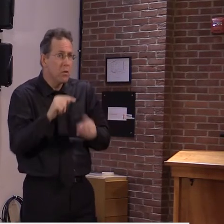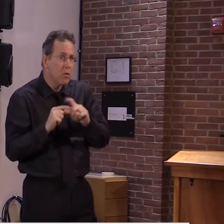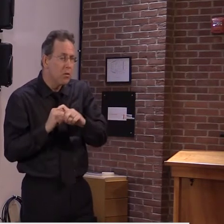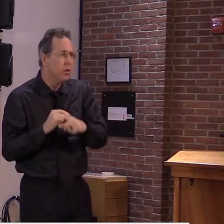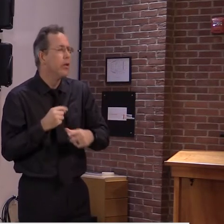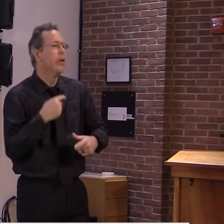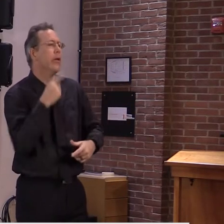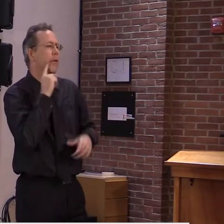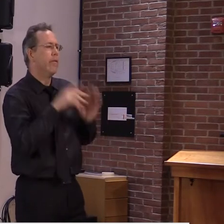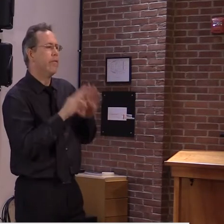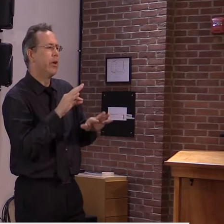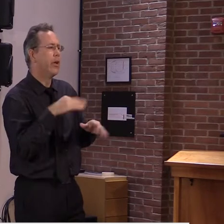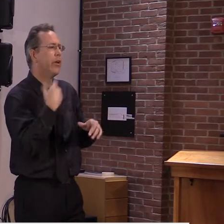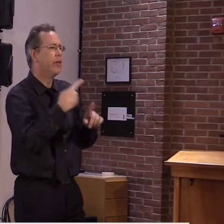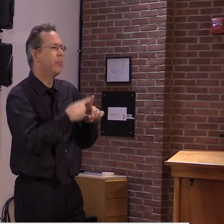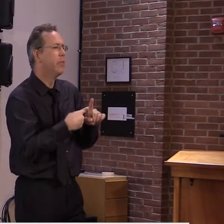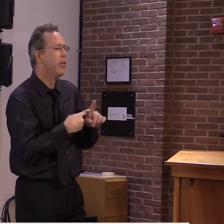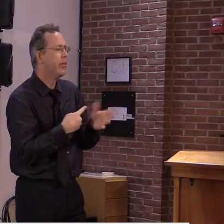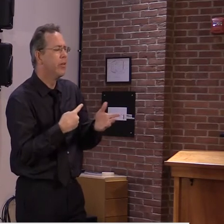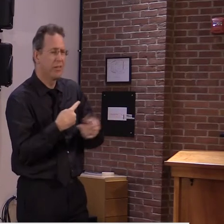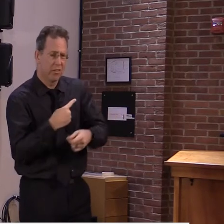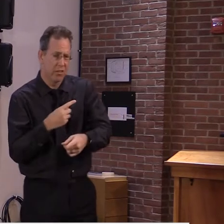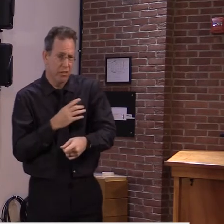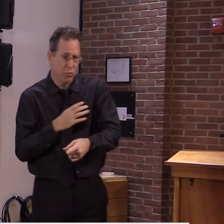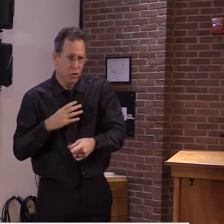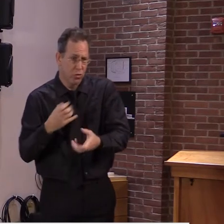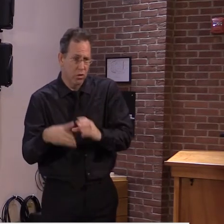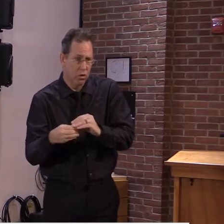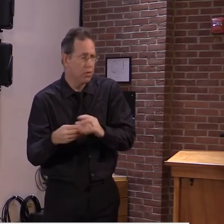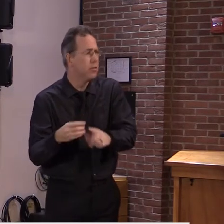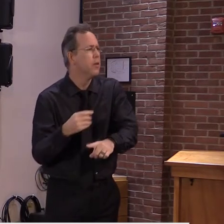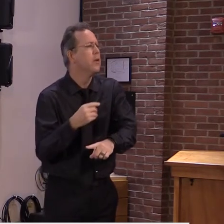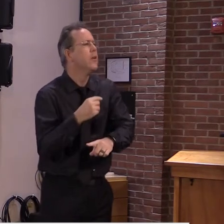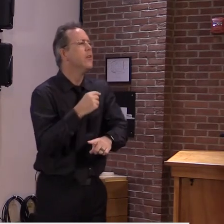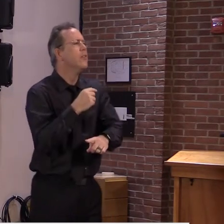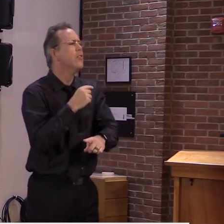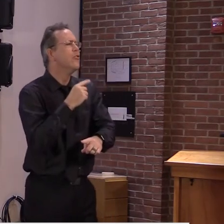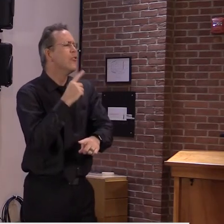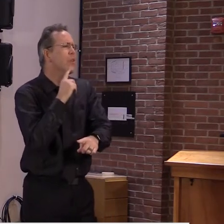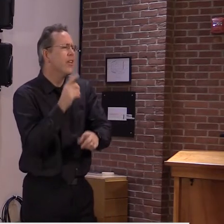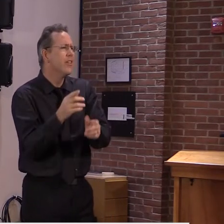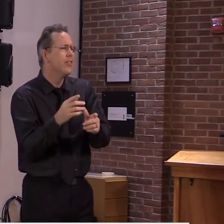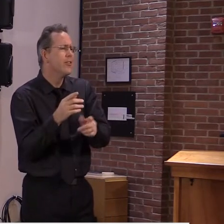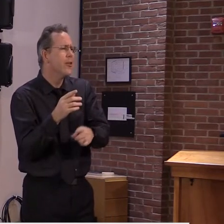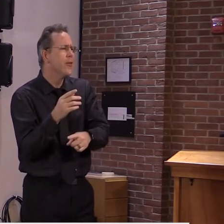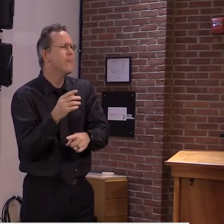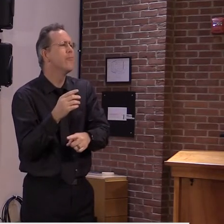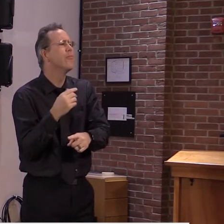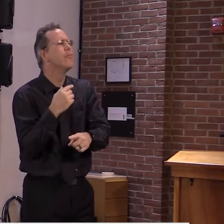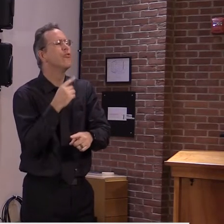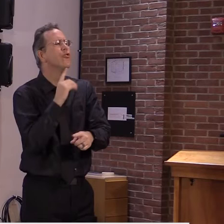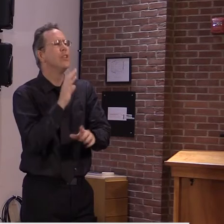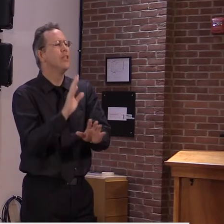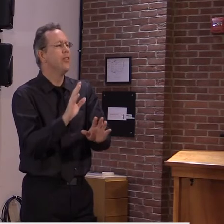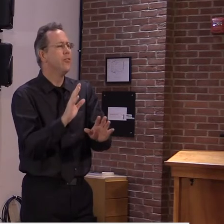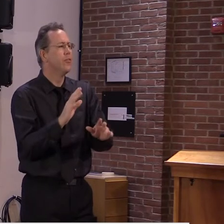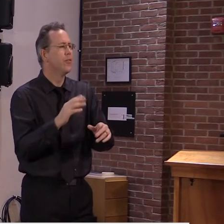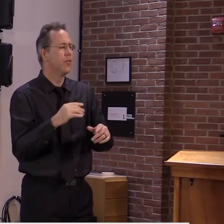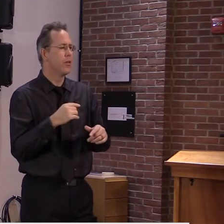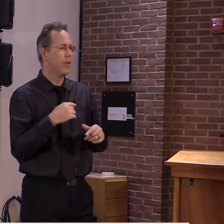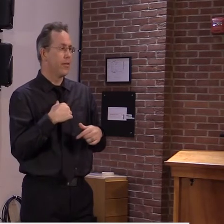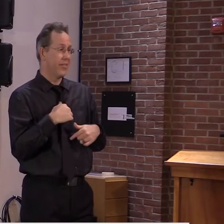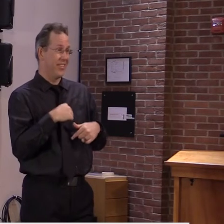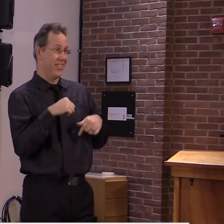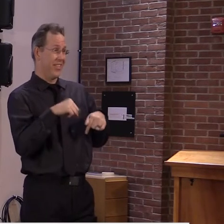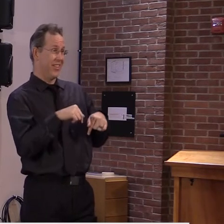Yeah, I might ask, could you just repeat the question? I don't think I caught the whole thing. It was about, Commissioner, it was about whether this